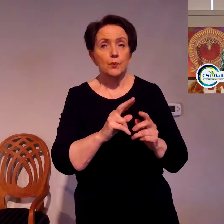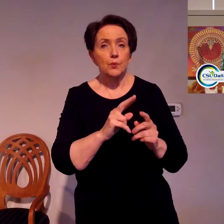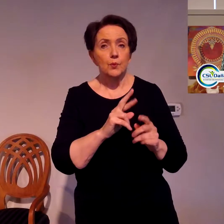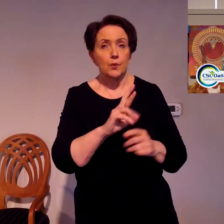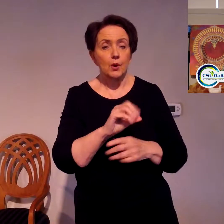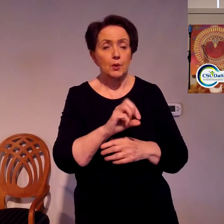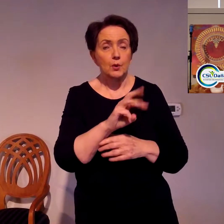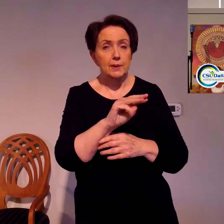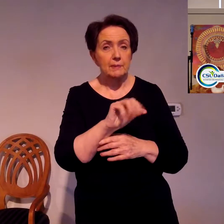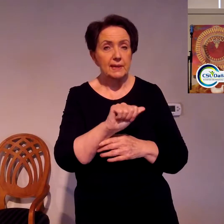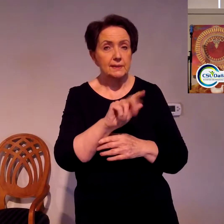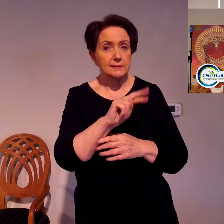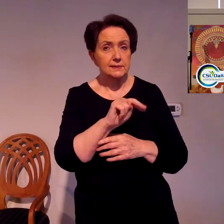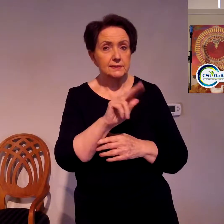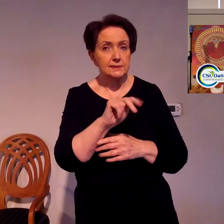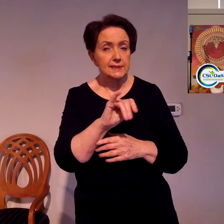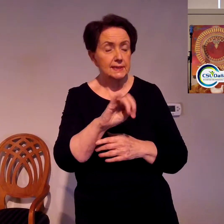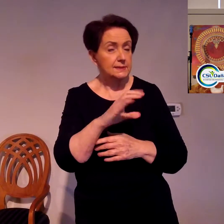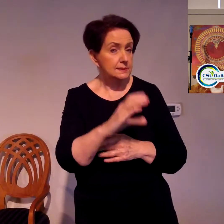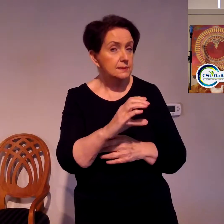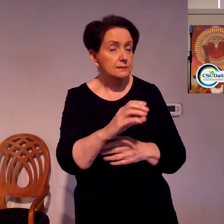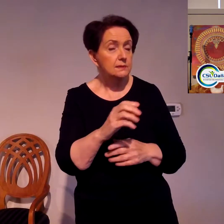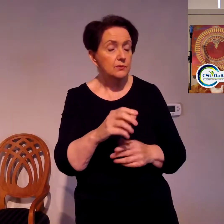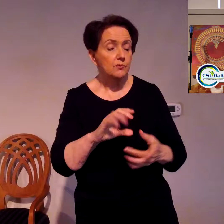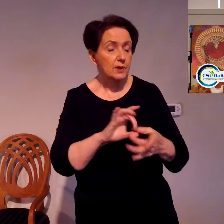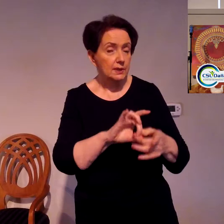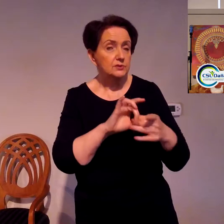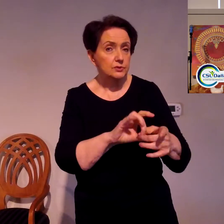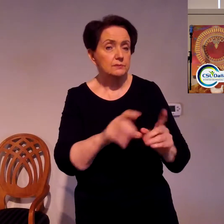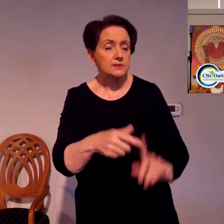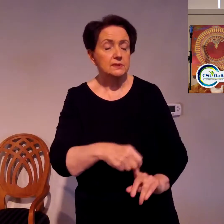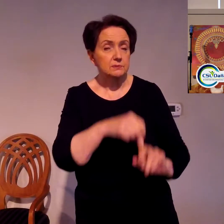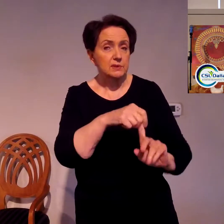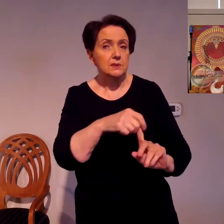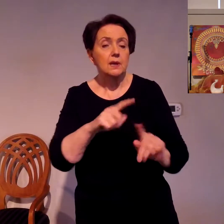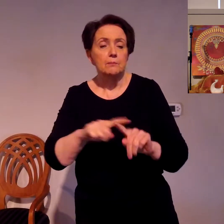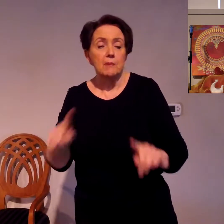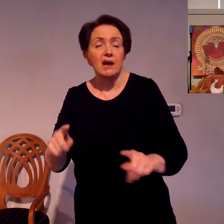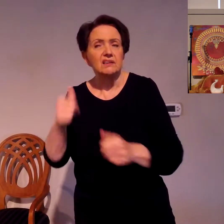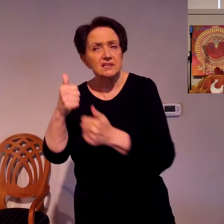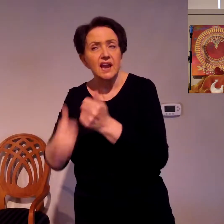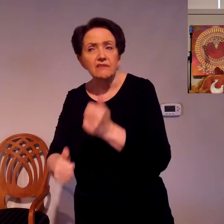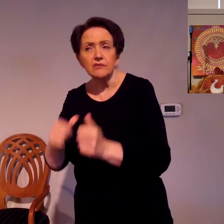relationships especially, but in every relationship that we have, these things